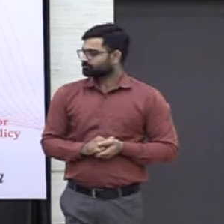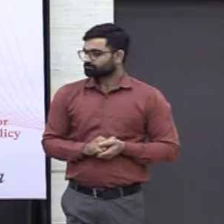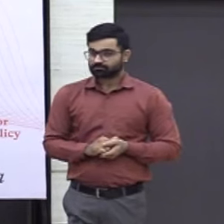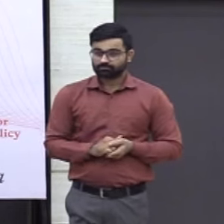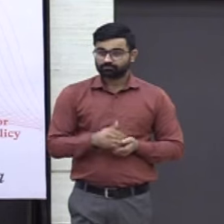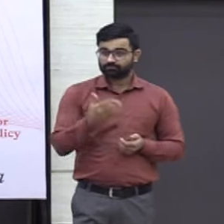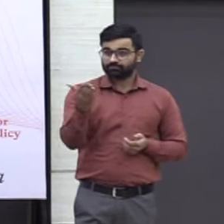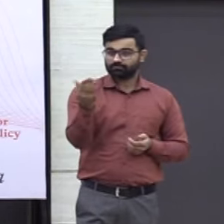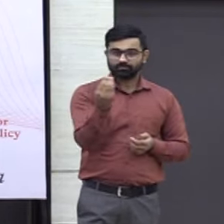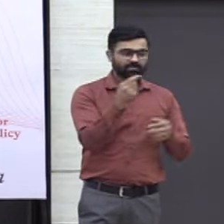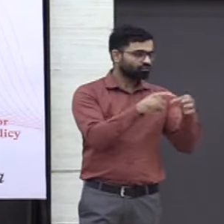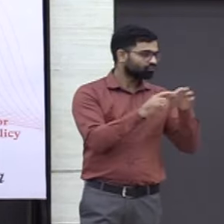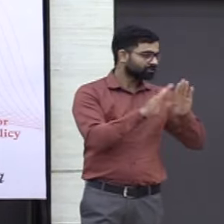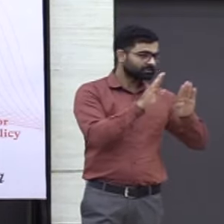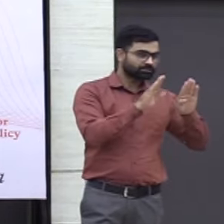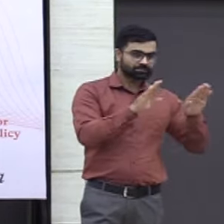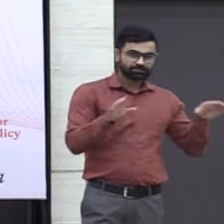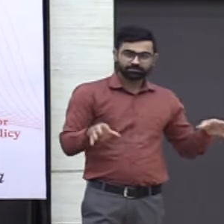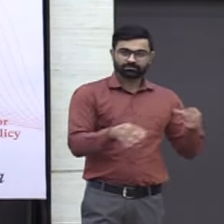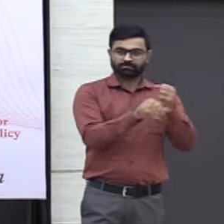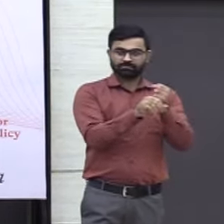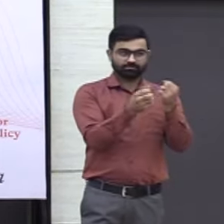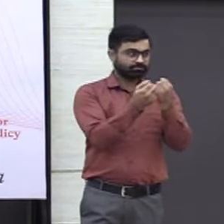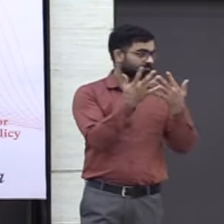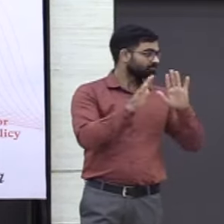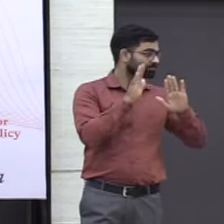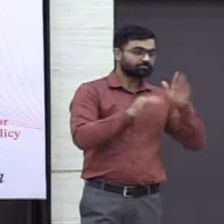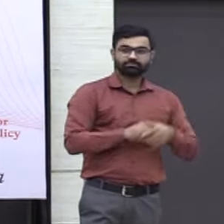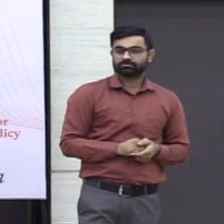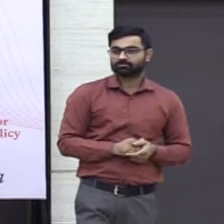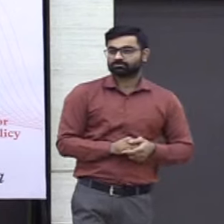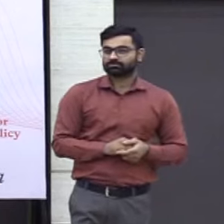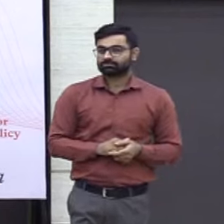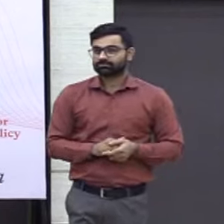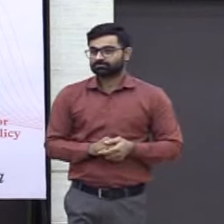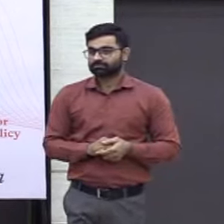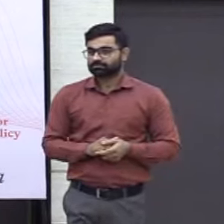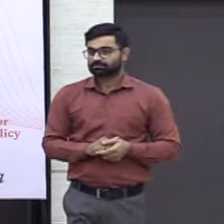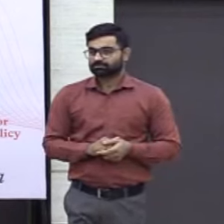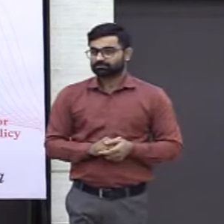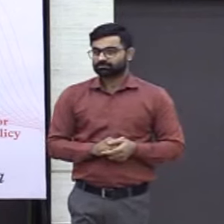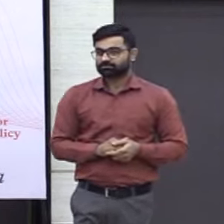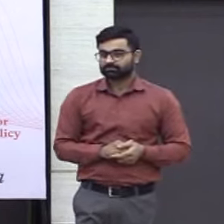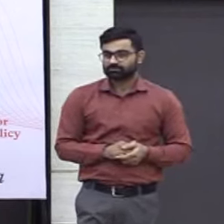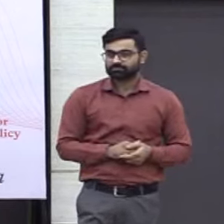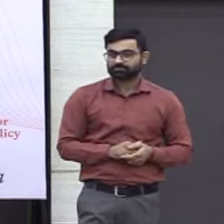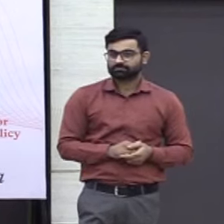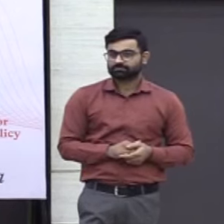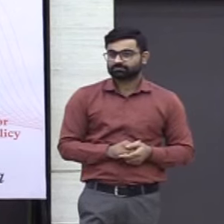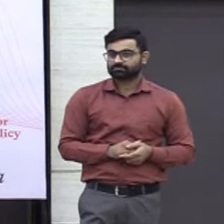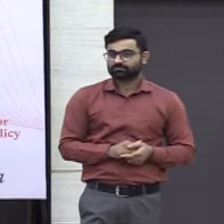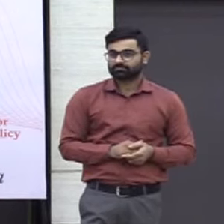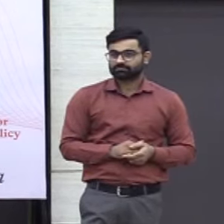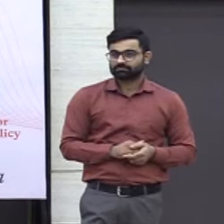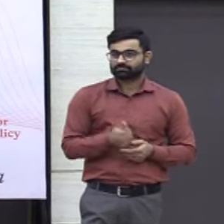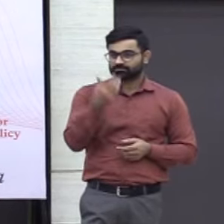Now you can ask. We'll take a few questions together because I've seen lots of hands. Yeah. Hi, good evening, sir. Am I audible? Not really. Yeah,